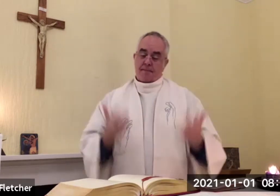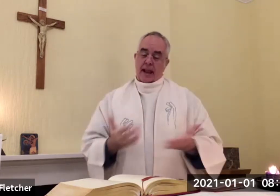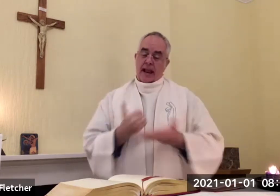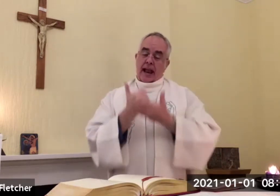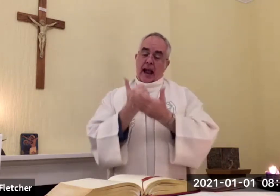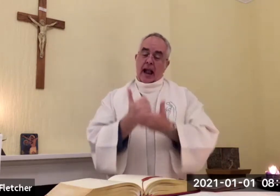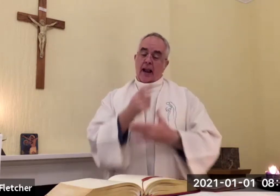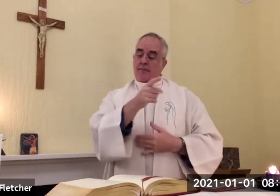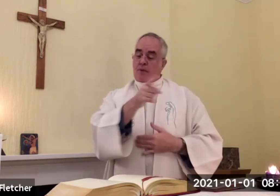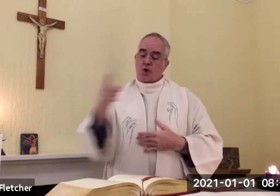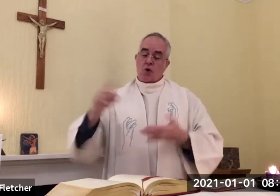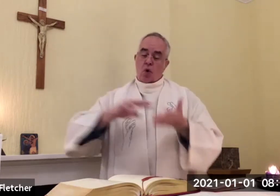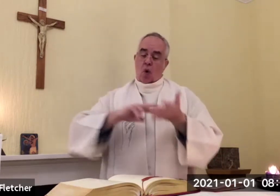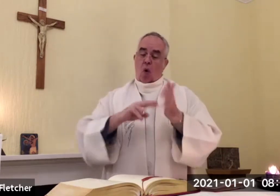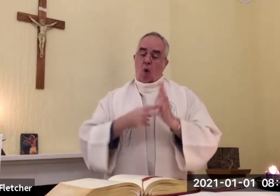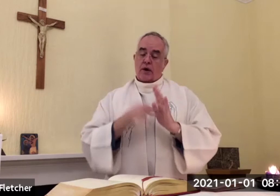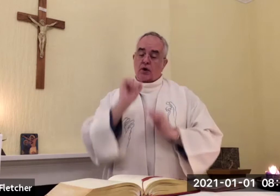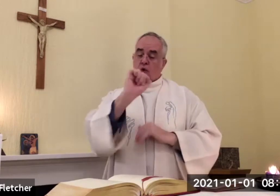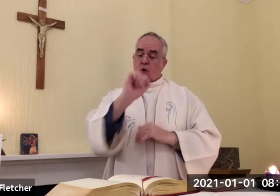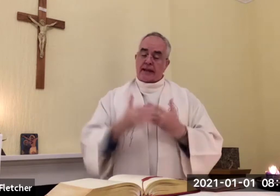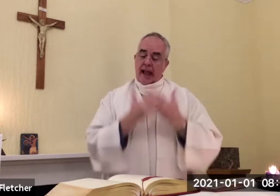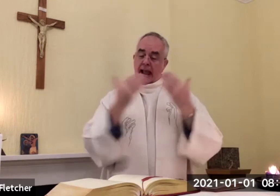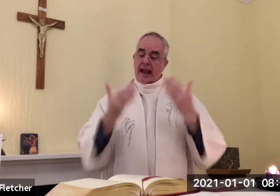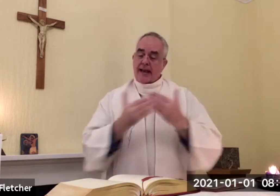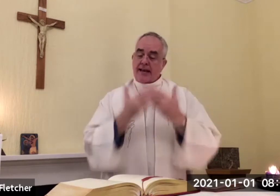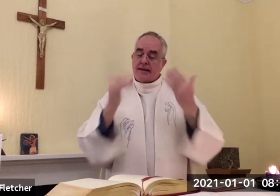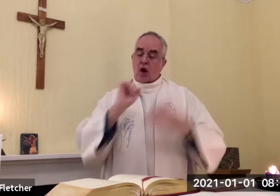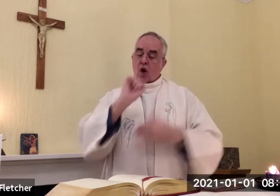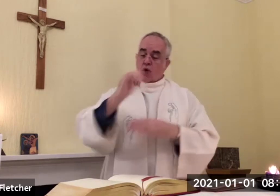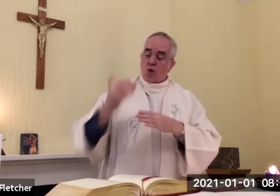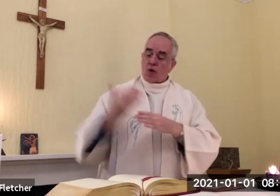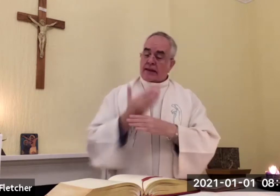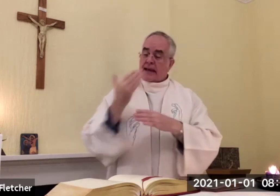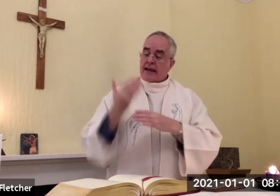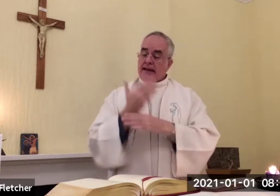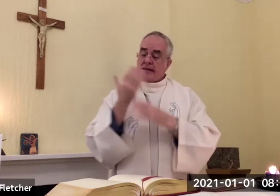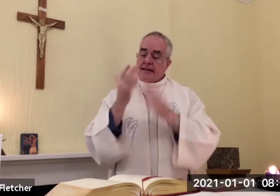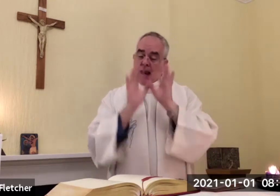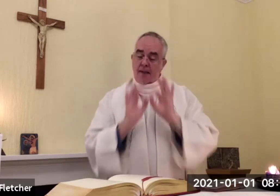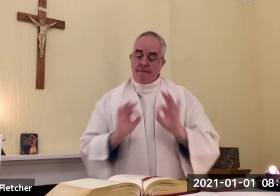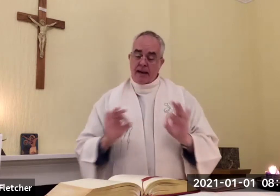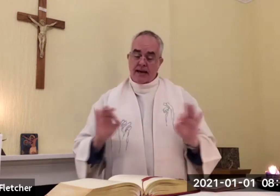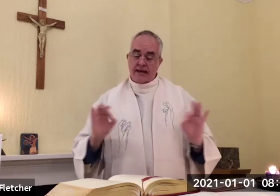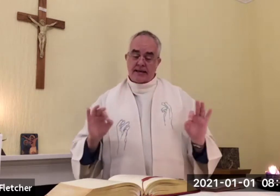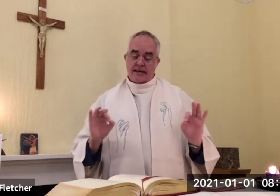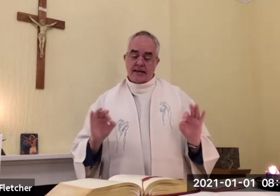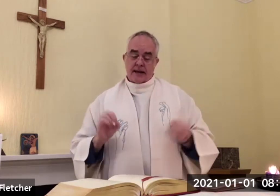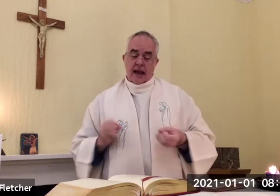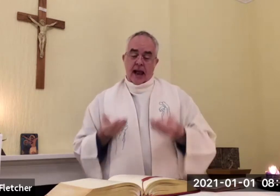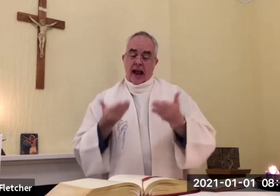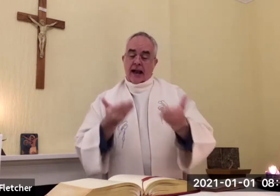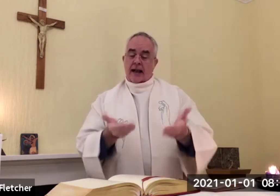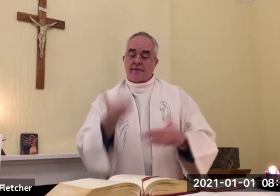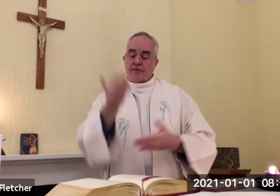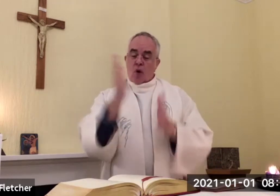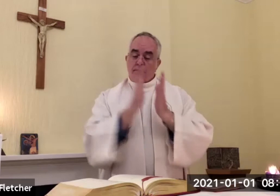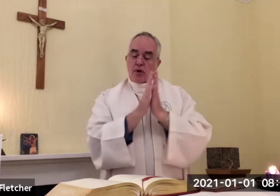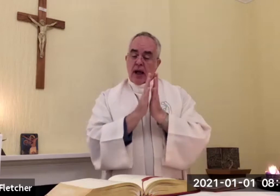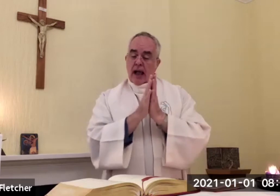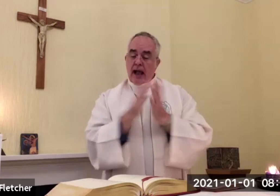May he help you organize your day, your deeds in peace. Give your prayer